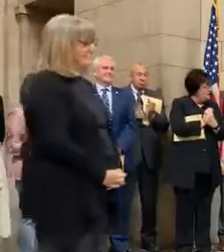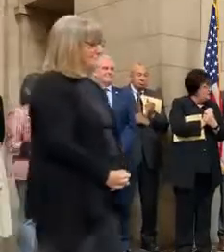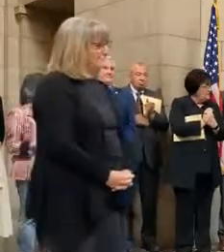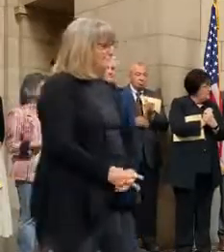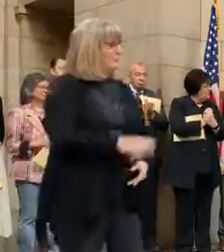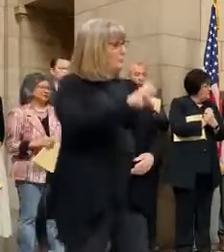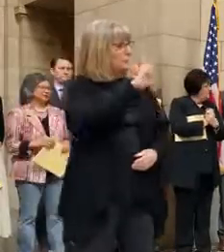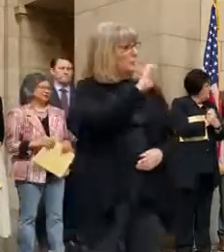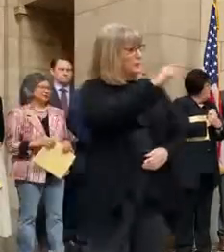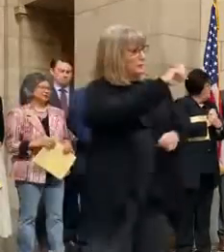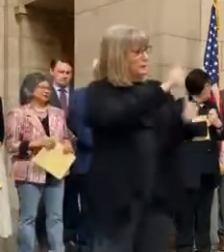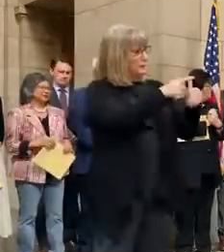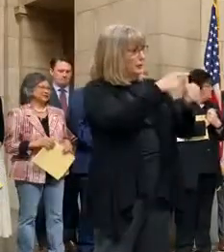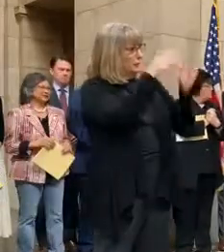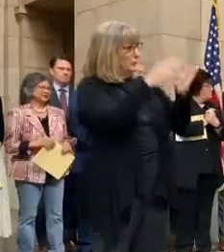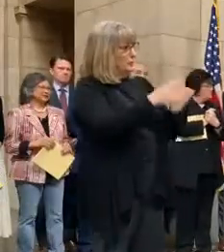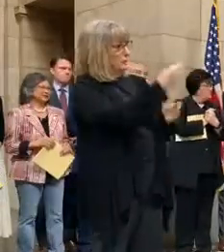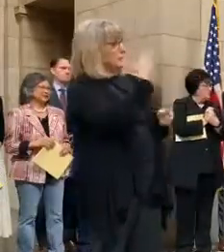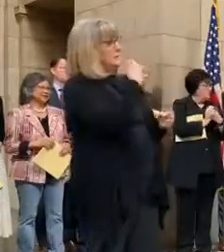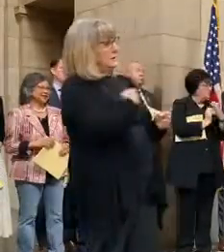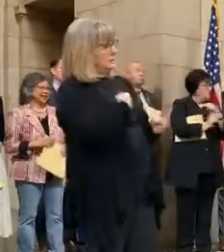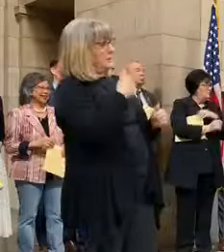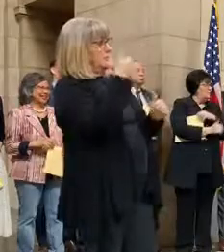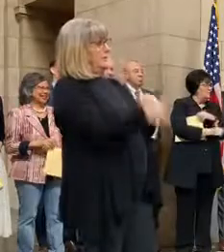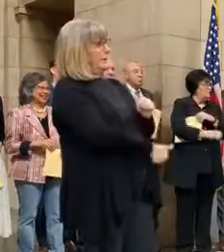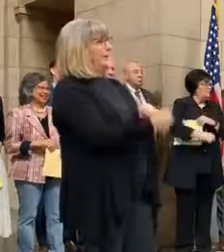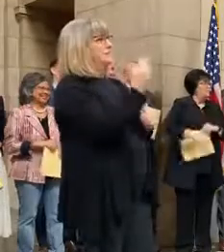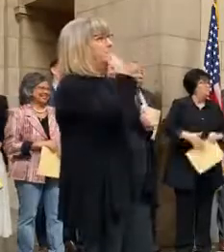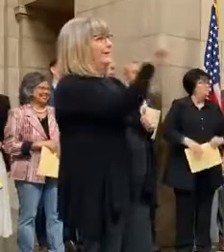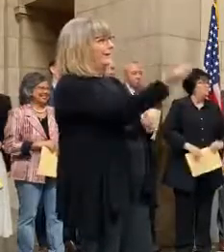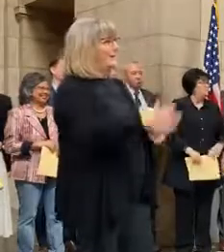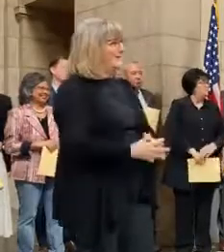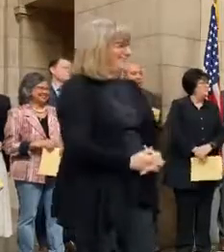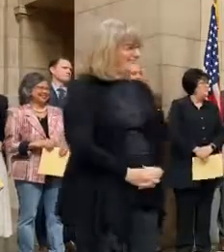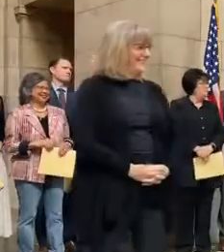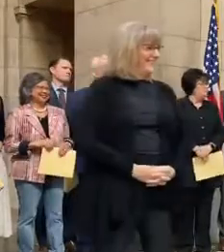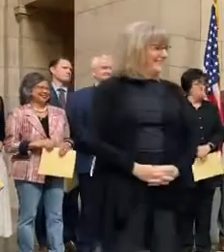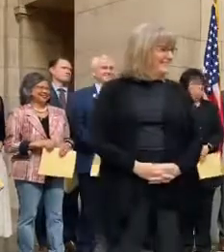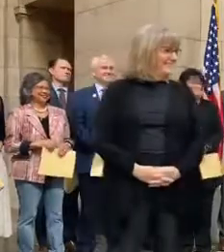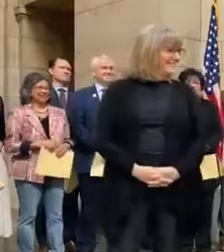In fact, Bruce was the first person who told me the bill passed, so thank you, Bruce.